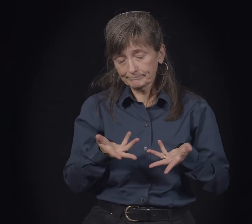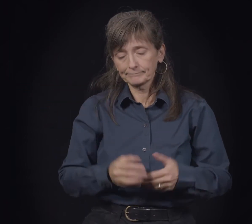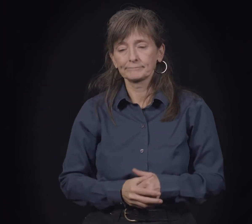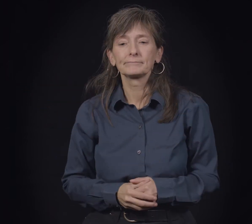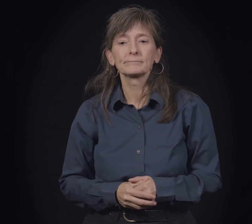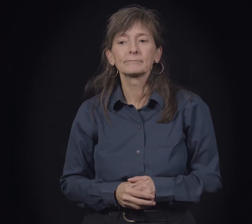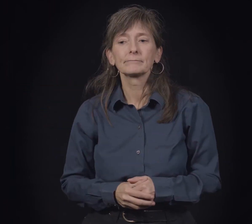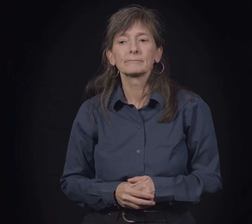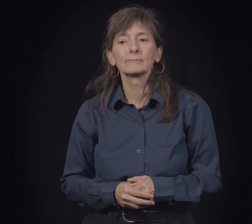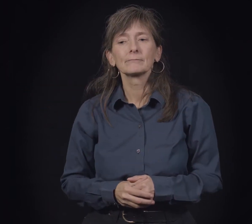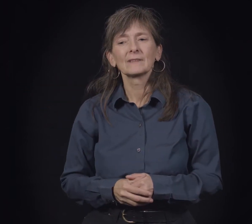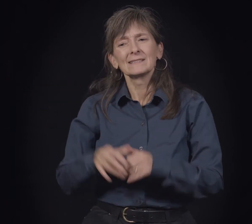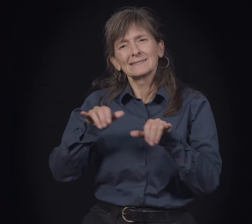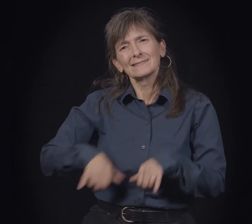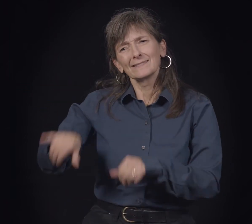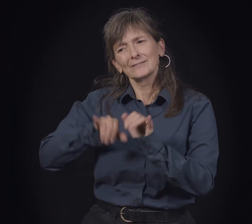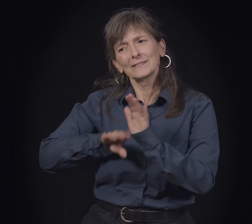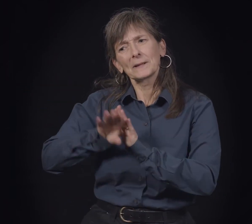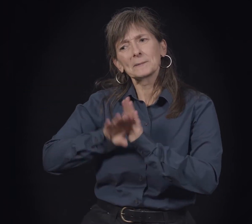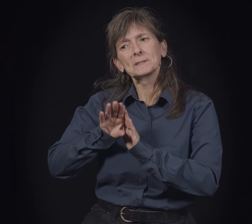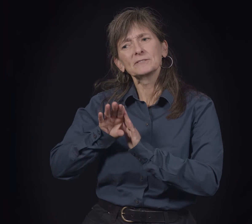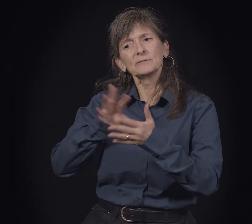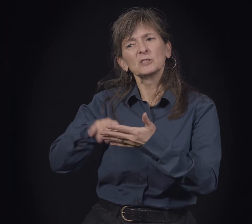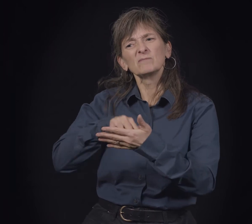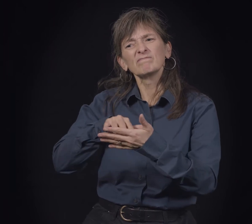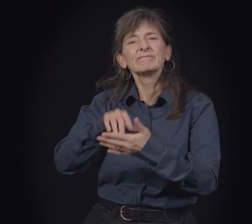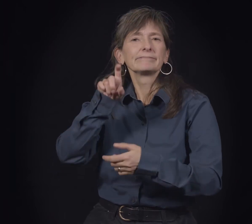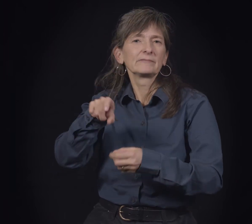there should be more consultations for the development and review of standards.